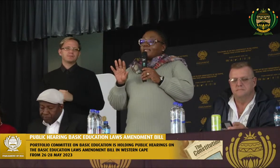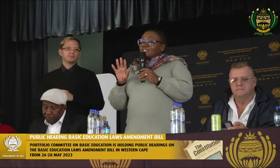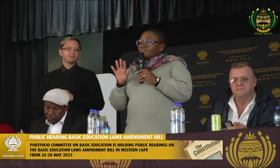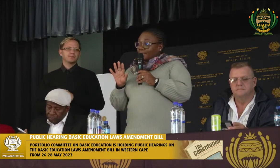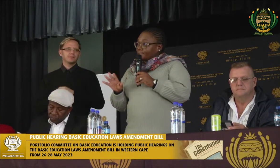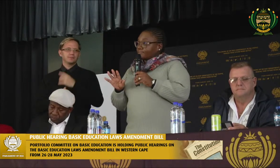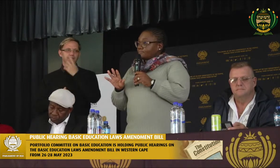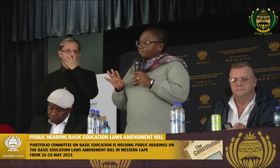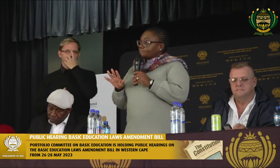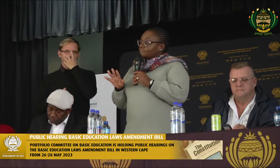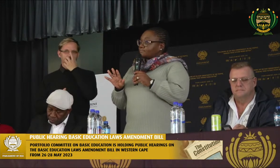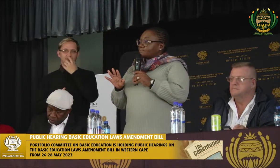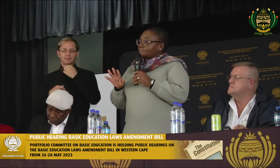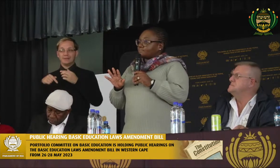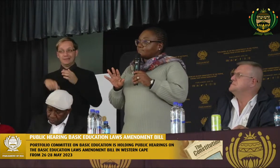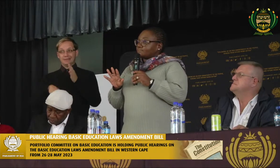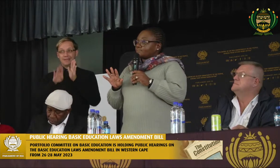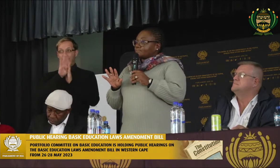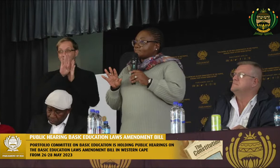And this bill,